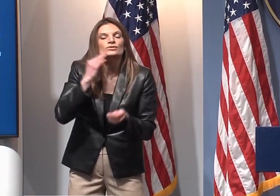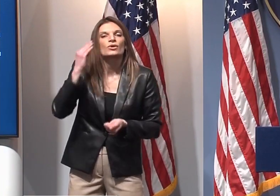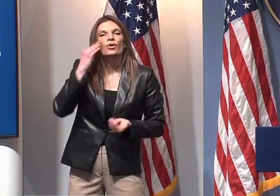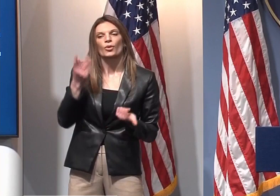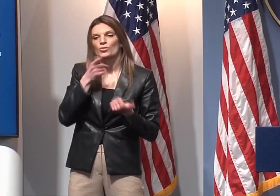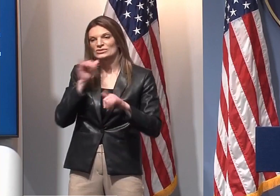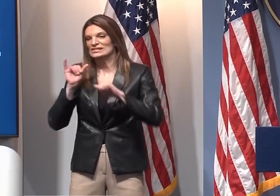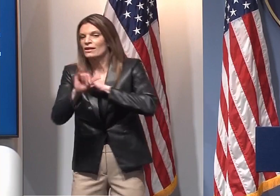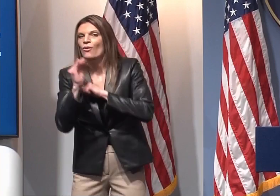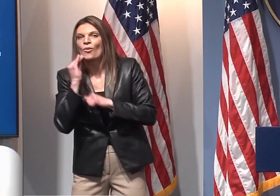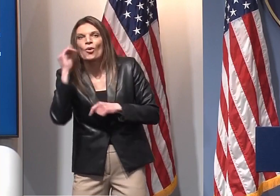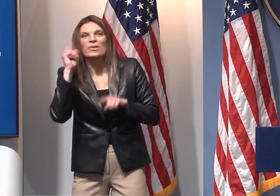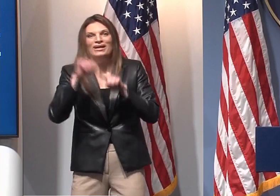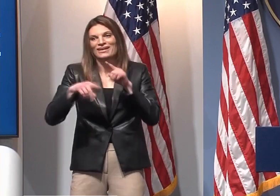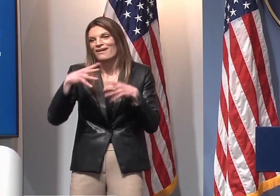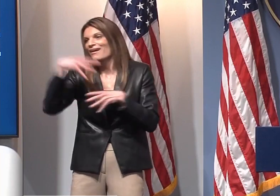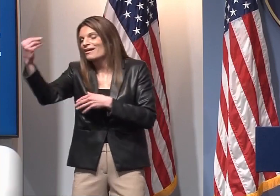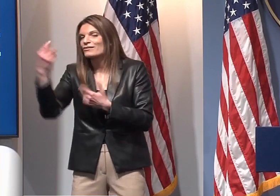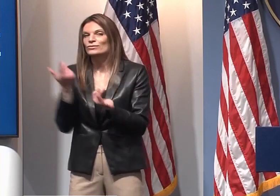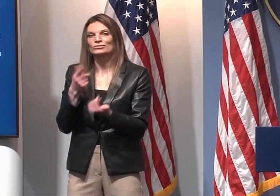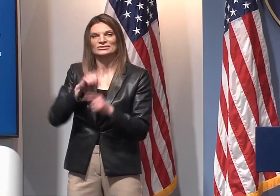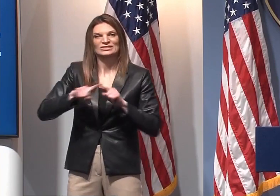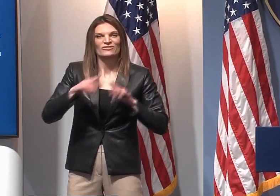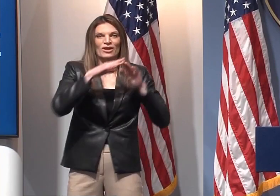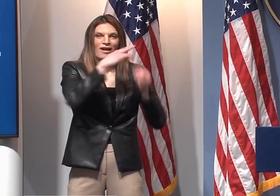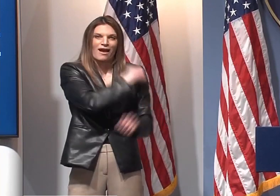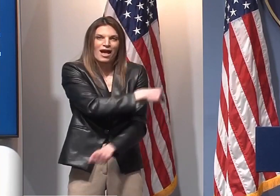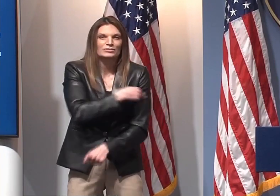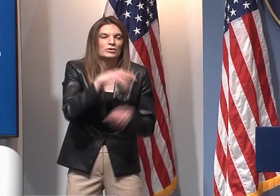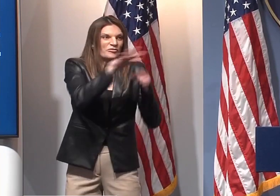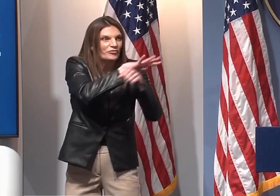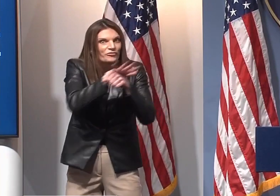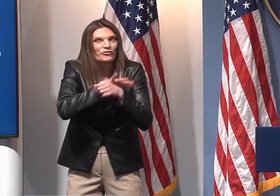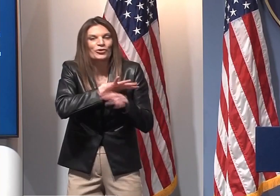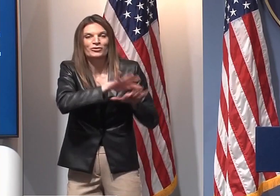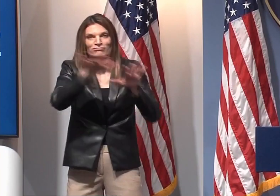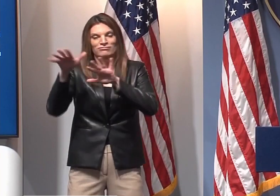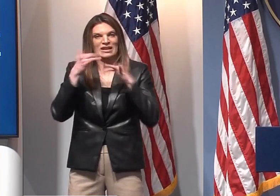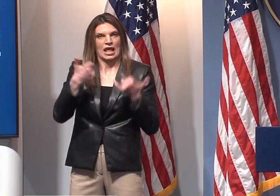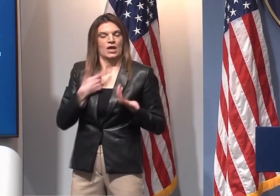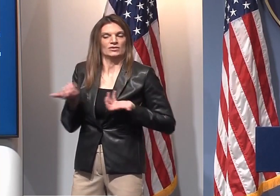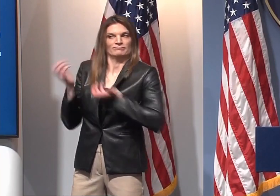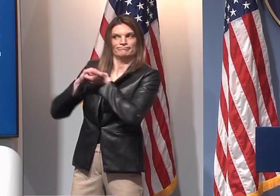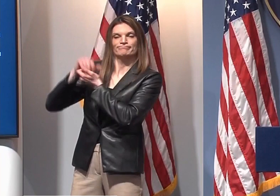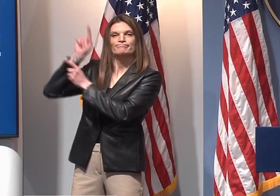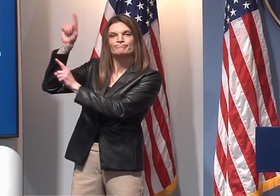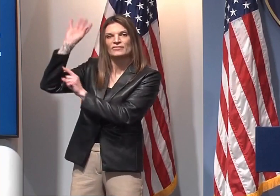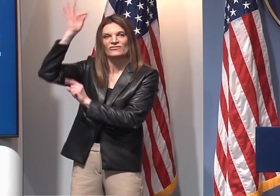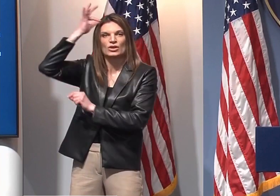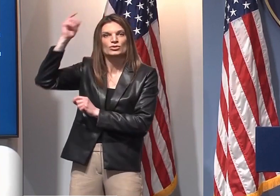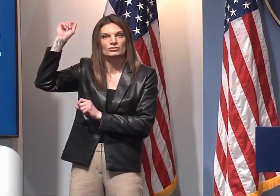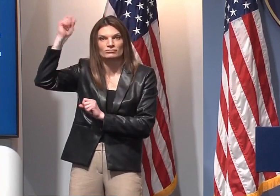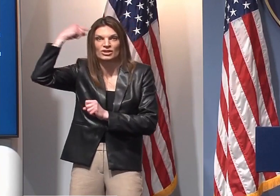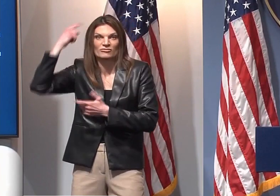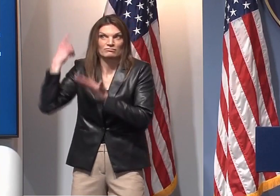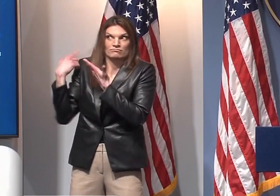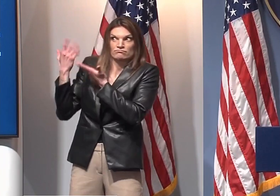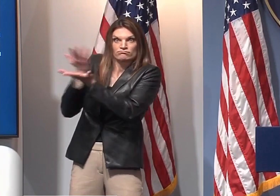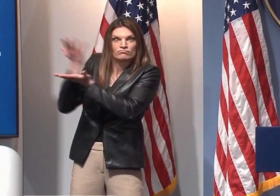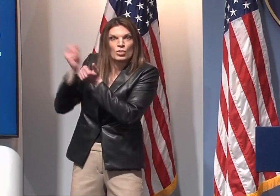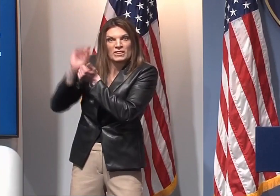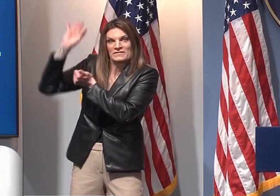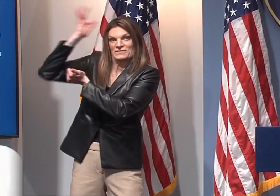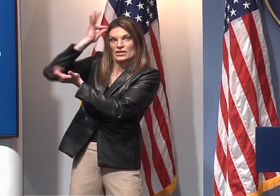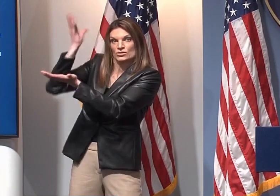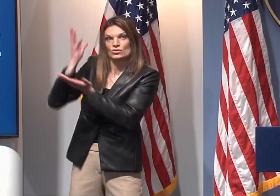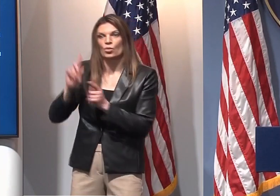across hospitals and healthcare systems. We are working with the federal government to establish even more access points and to